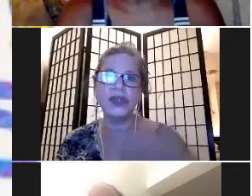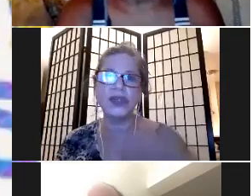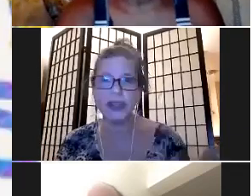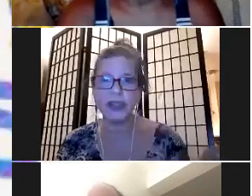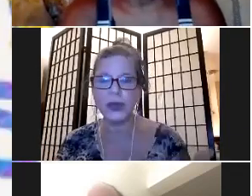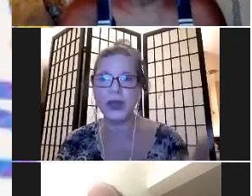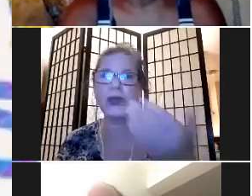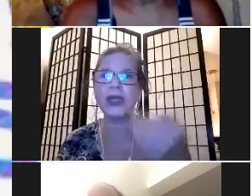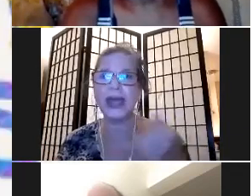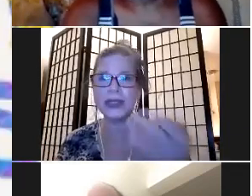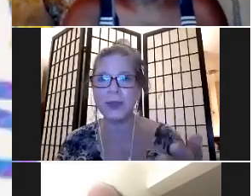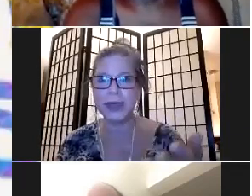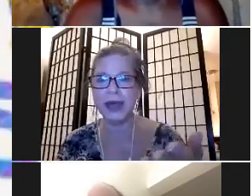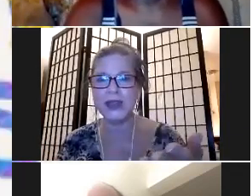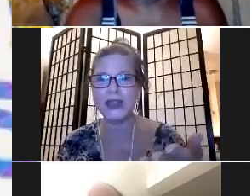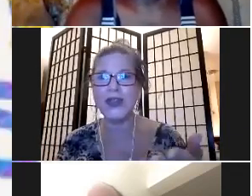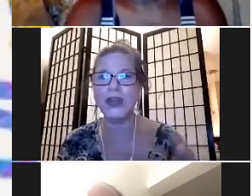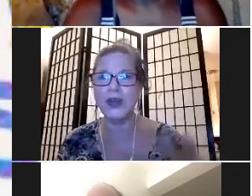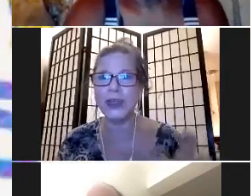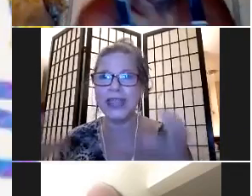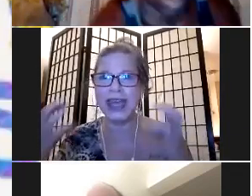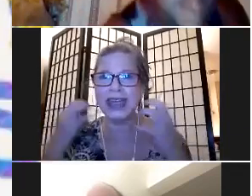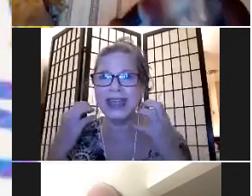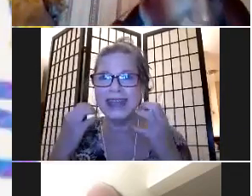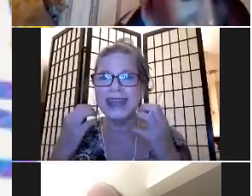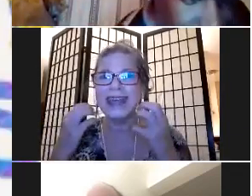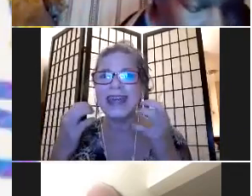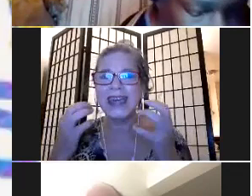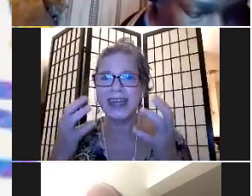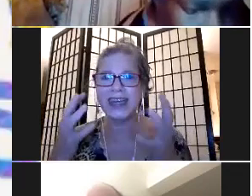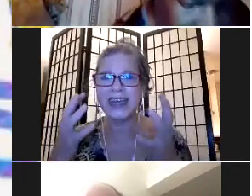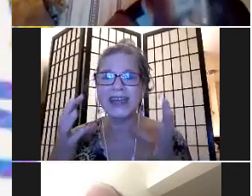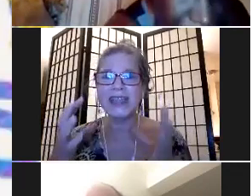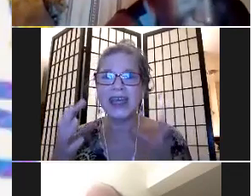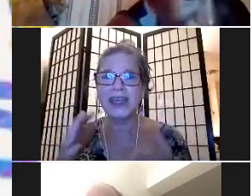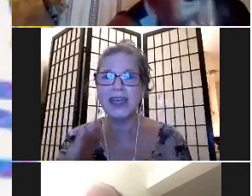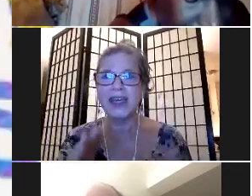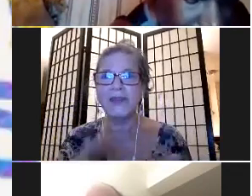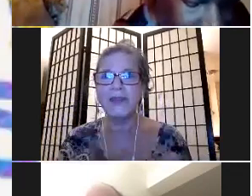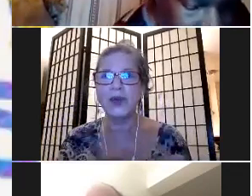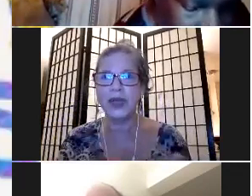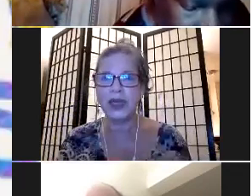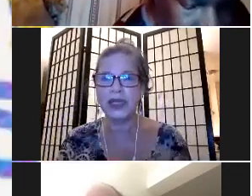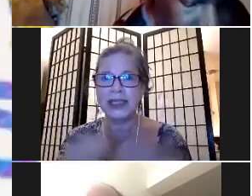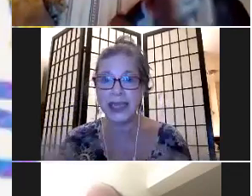need to communicate with somebody else so that you retain it. They said that if you can